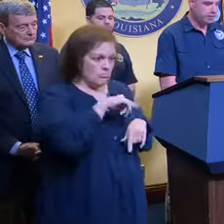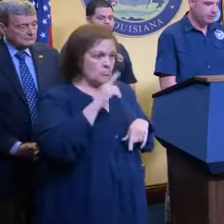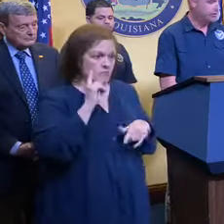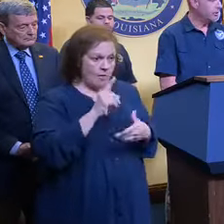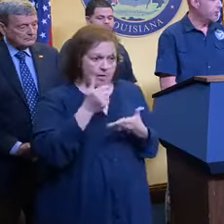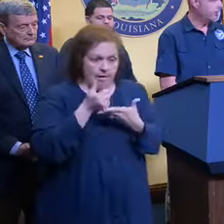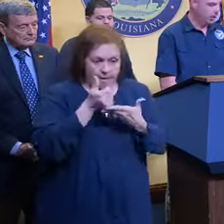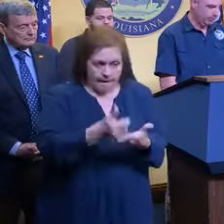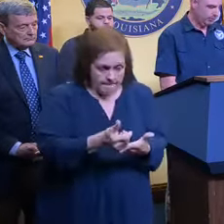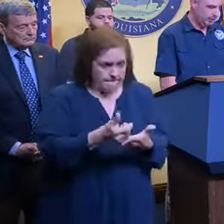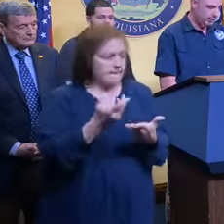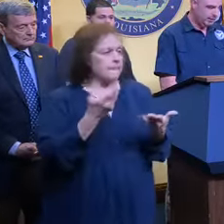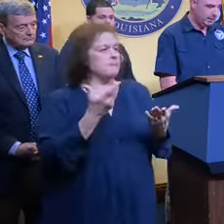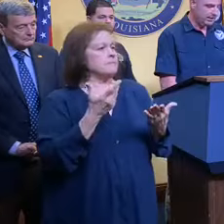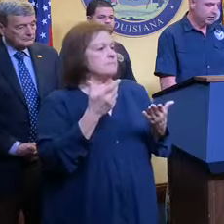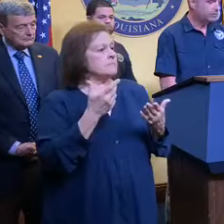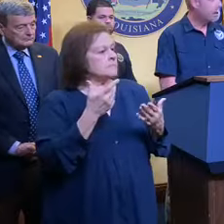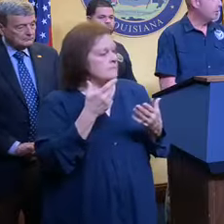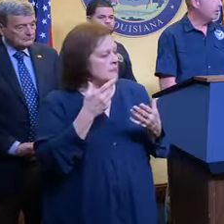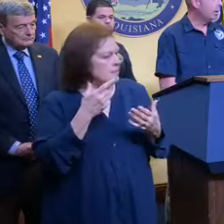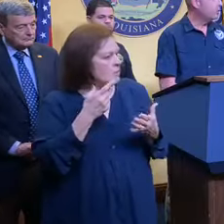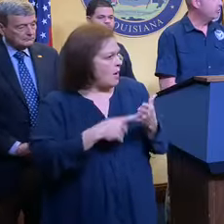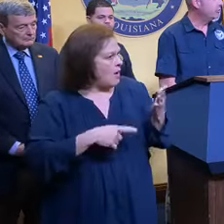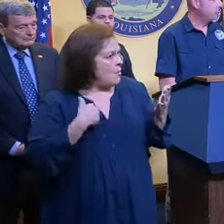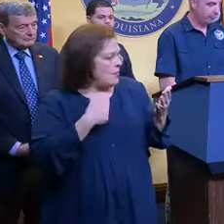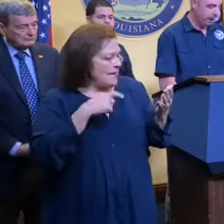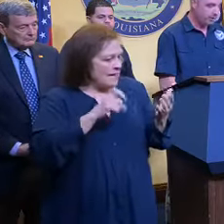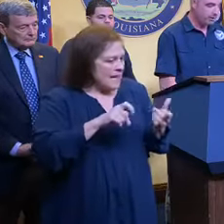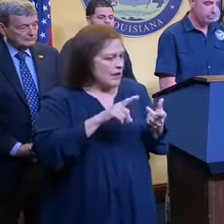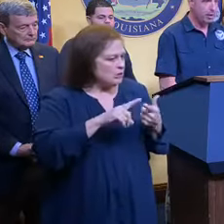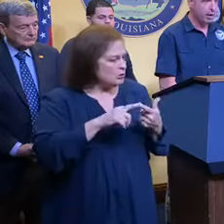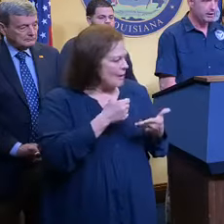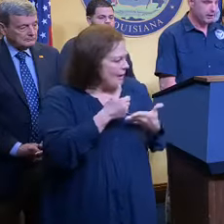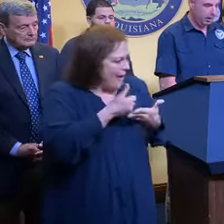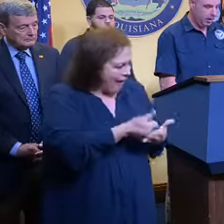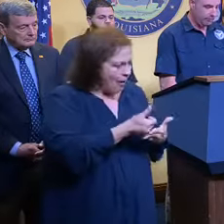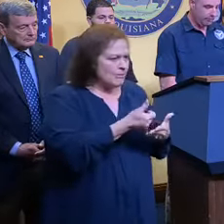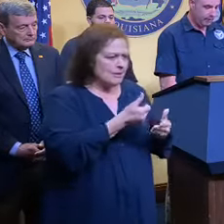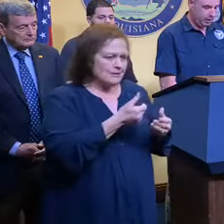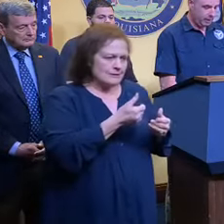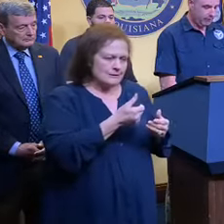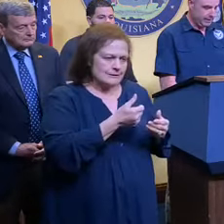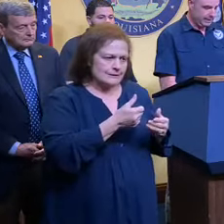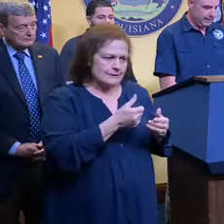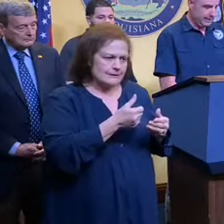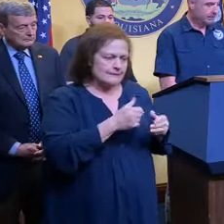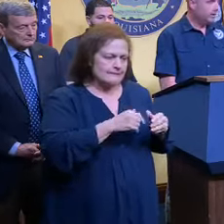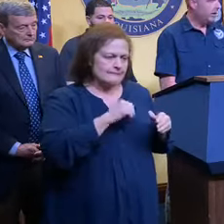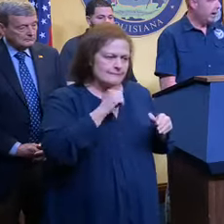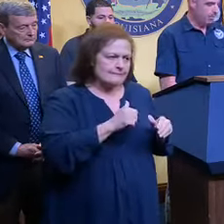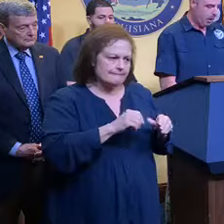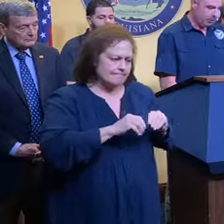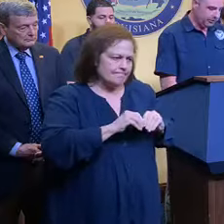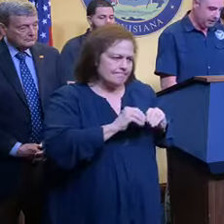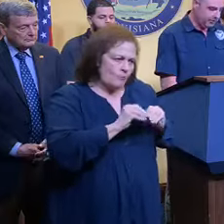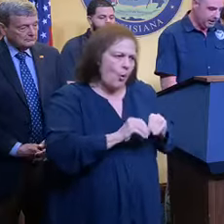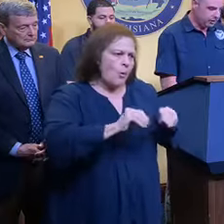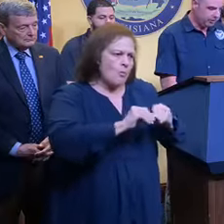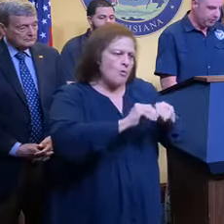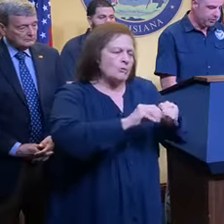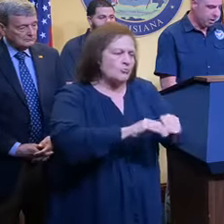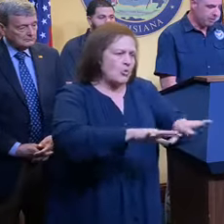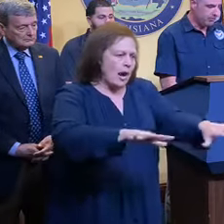safety agencies and all departments to take the necessary precautions to prevent the spread of COVID-19. Our public